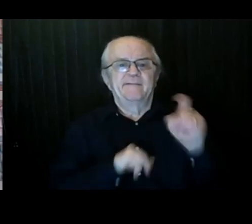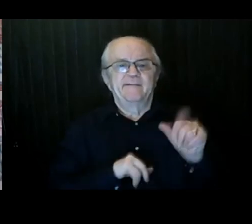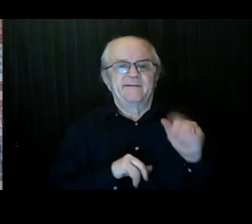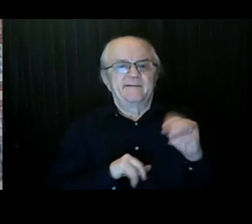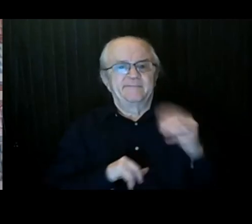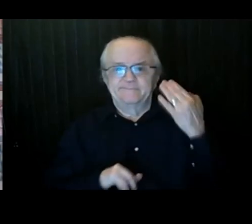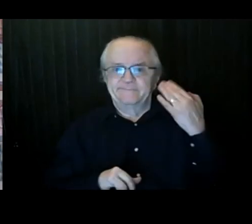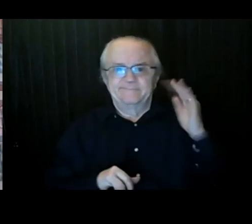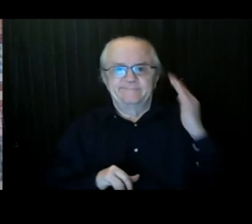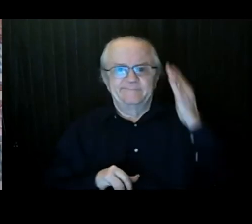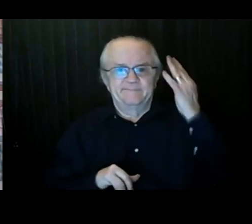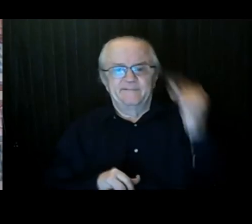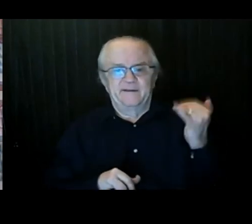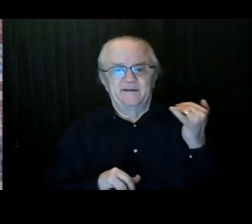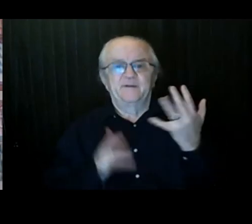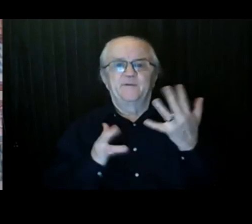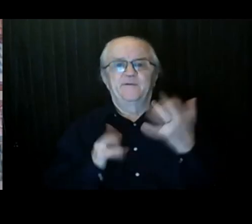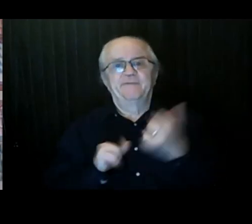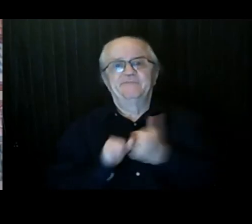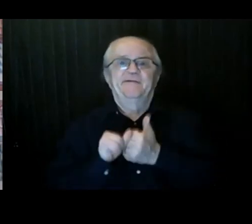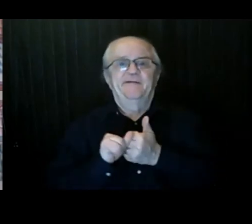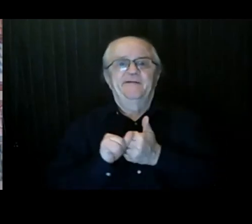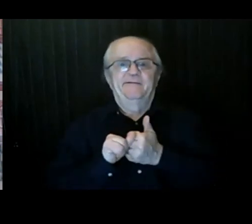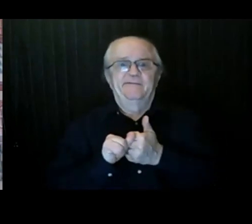know, but she wanted to go where her big brother was going.